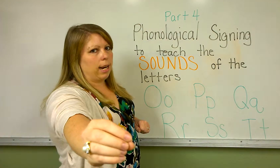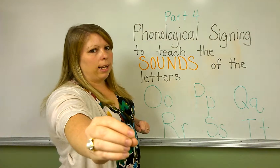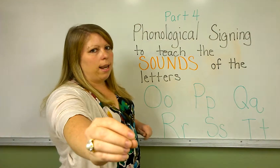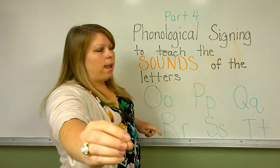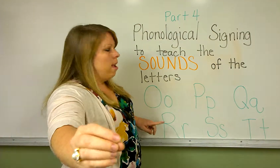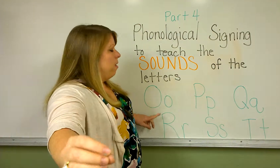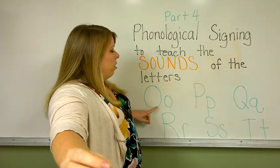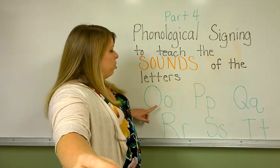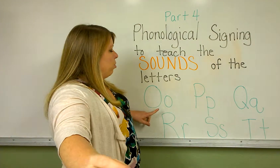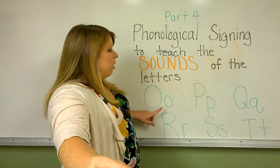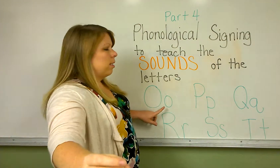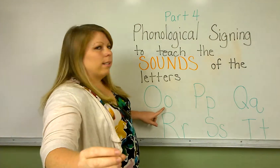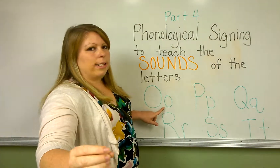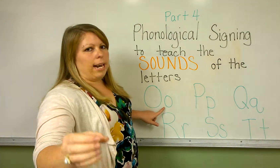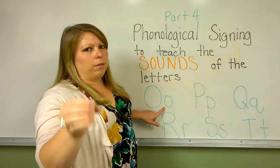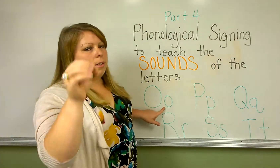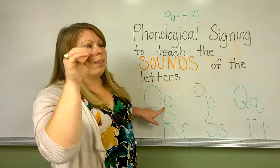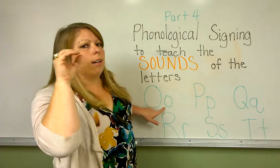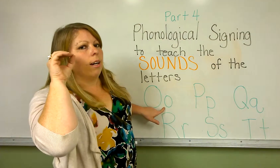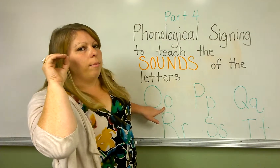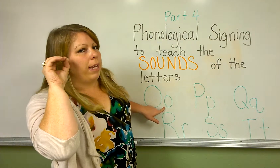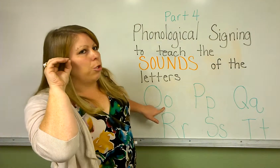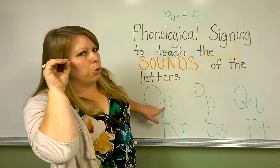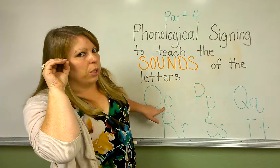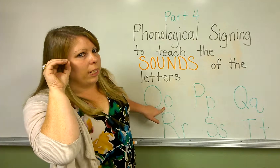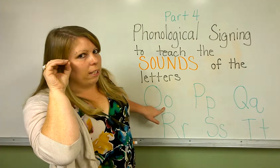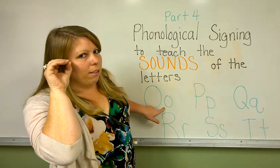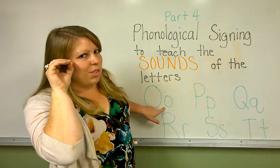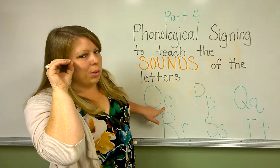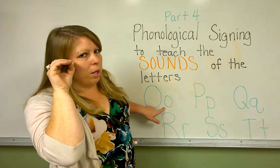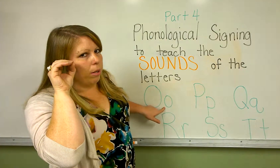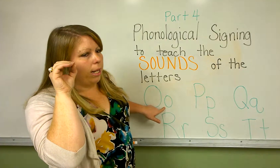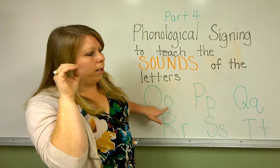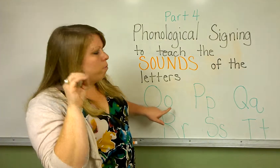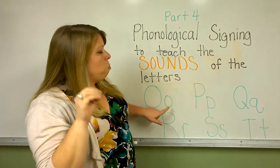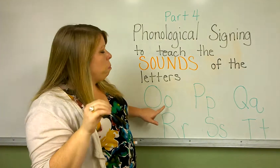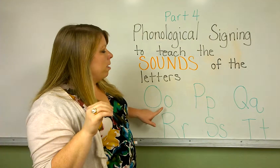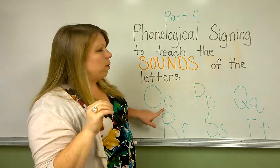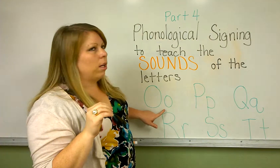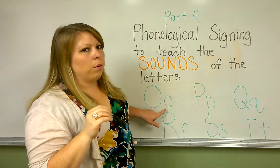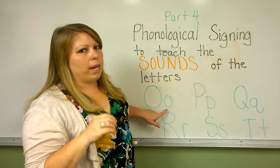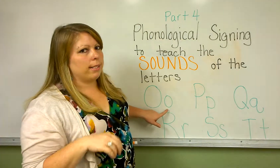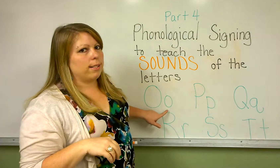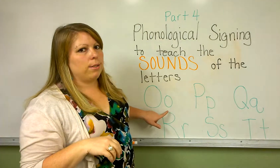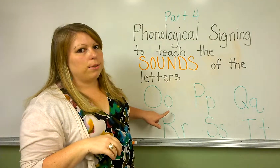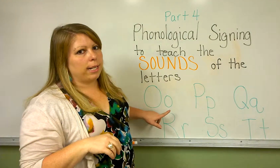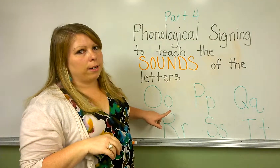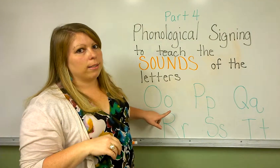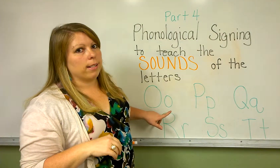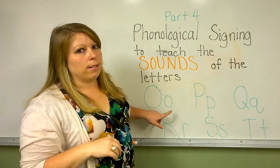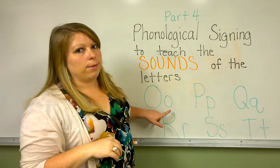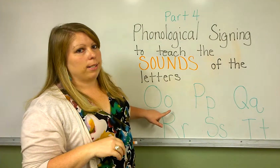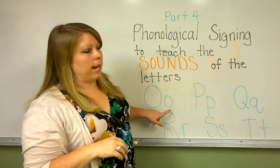sign. The short sounds are made short and close to our body. So O has two sounds and two